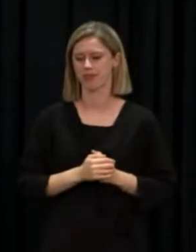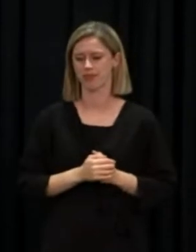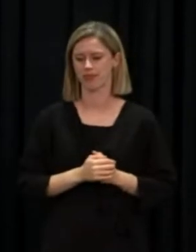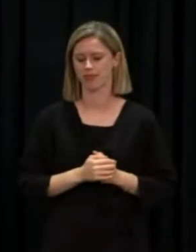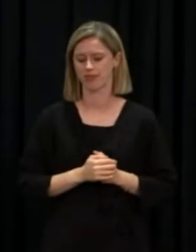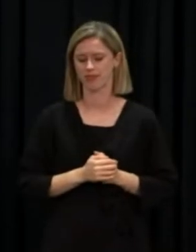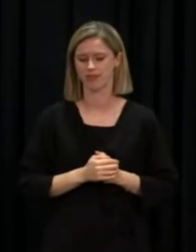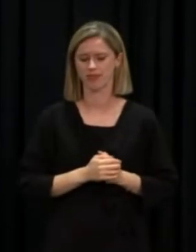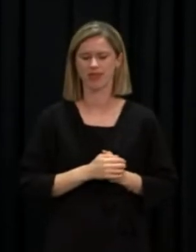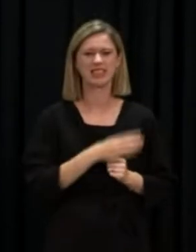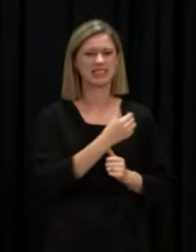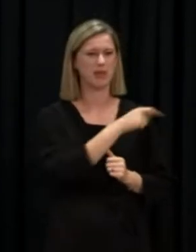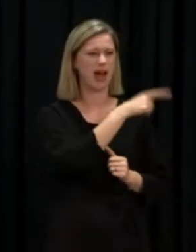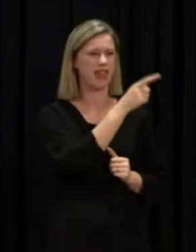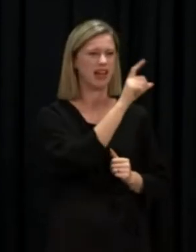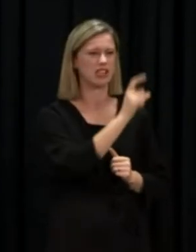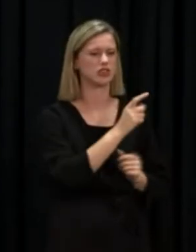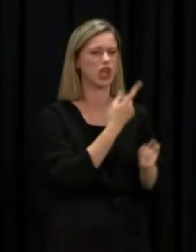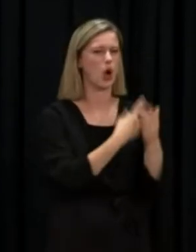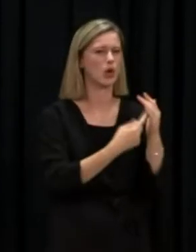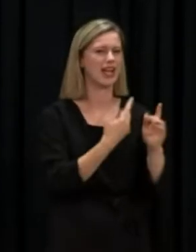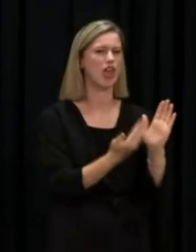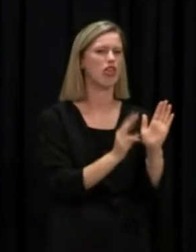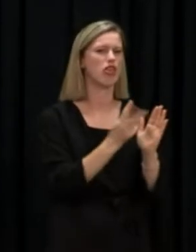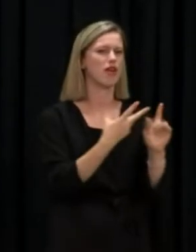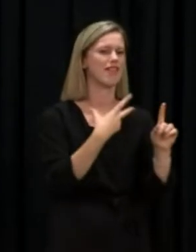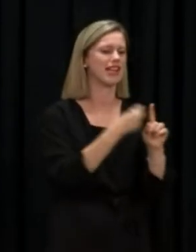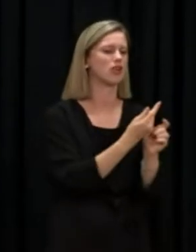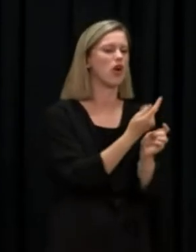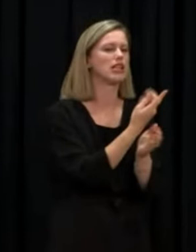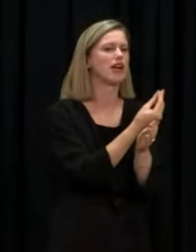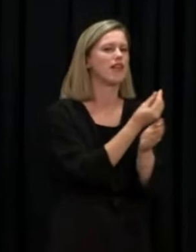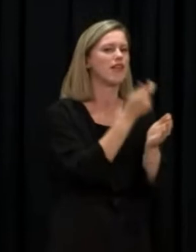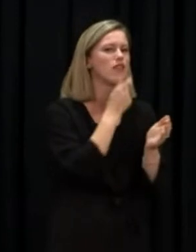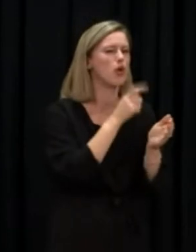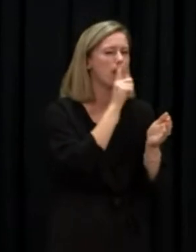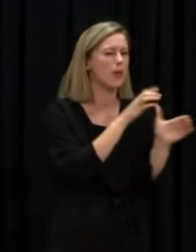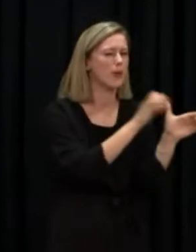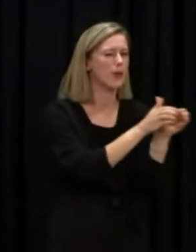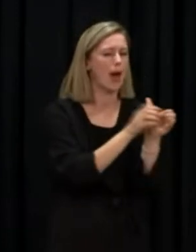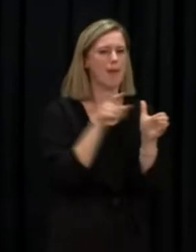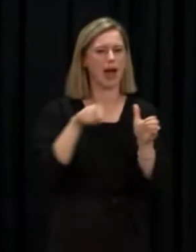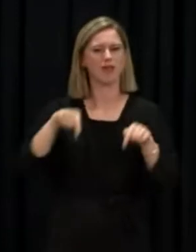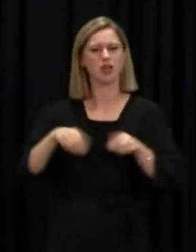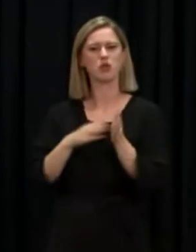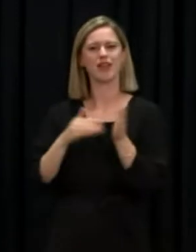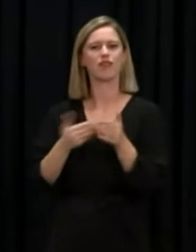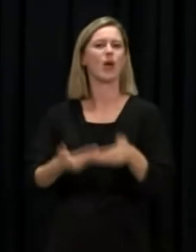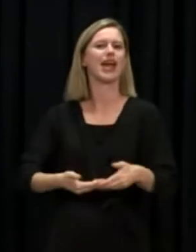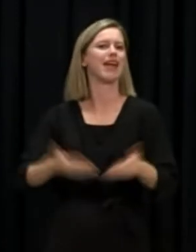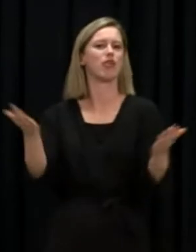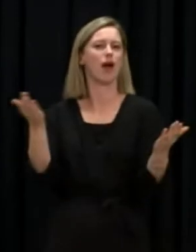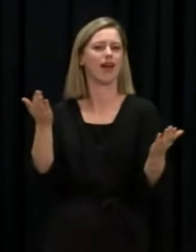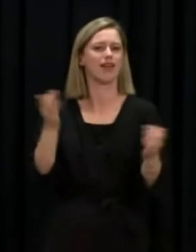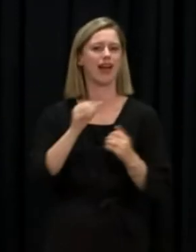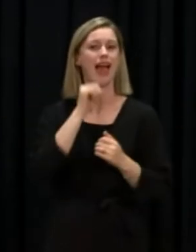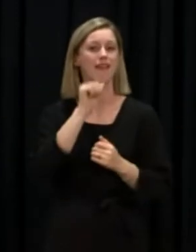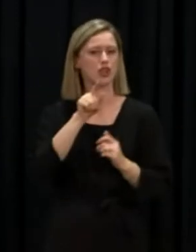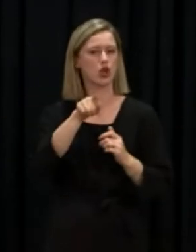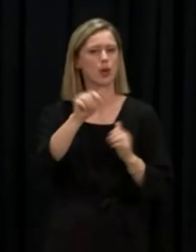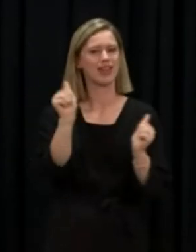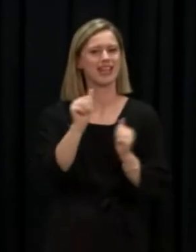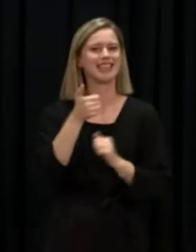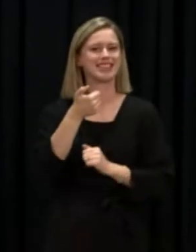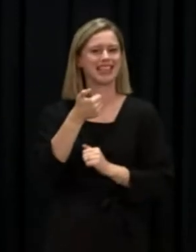countries are rationing boosters to certain segments of their population, we've made the decision to make boosters available to everyone 6 months after